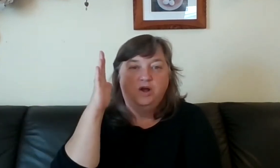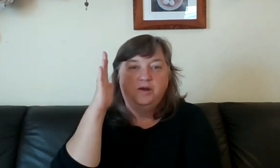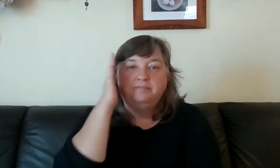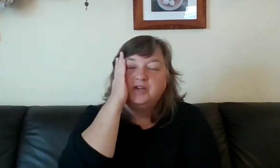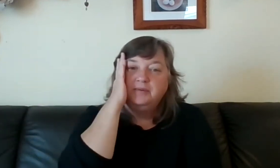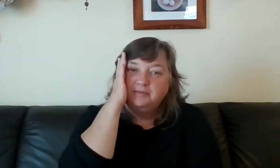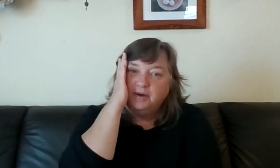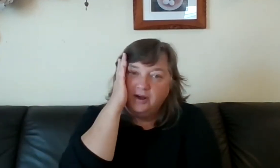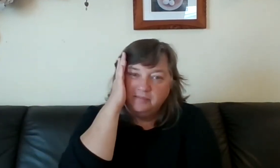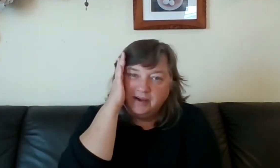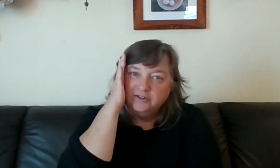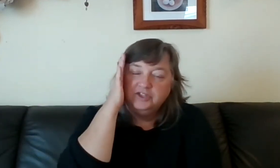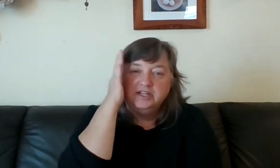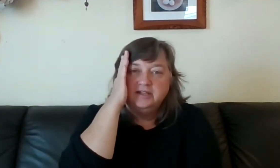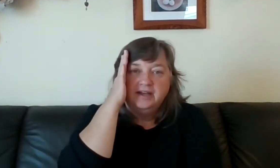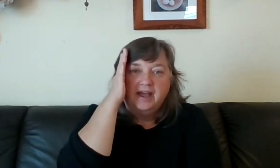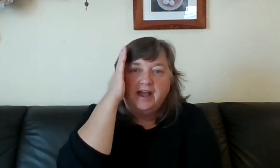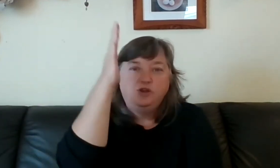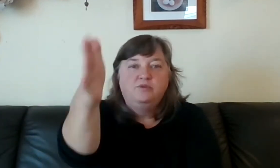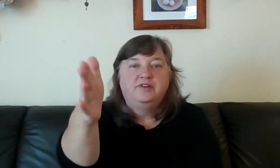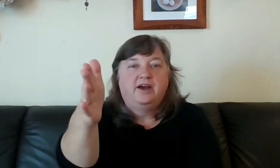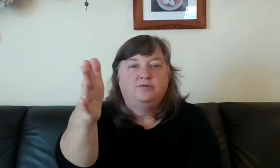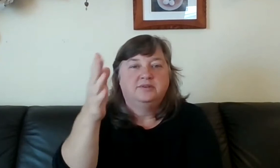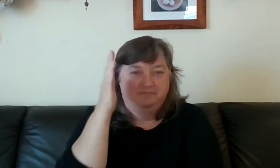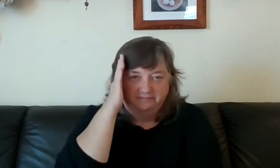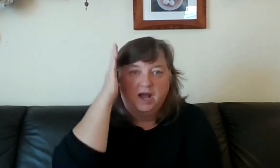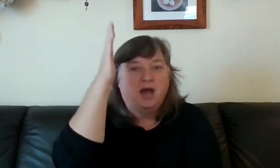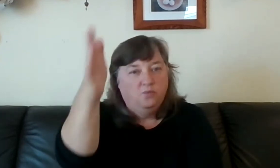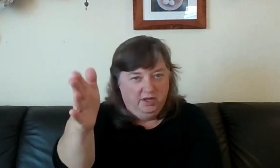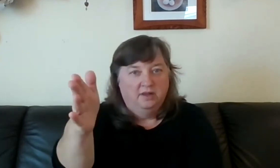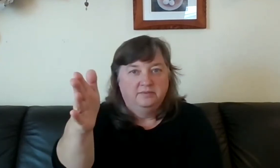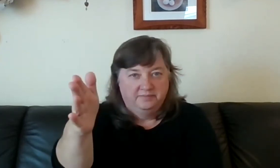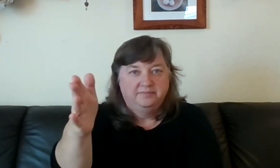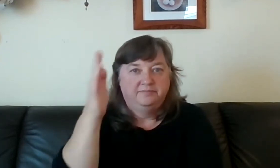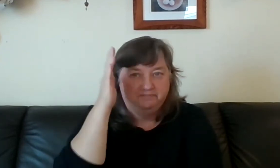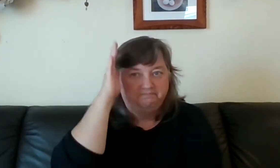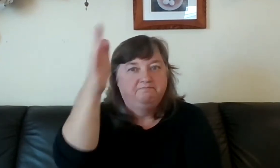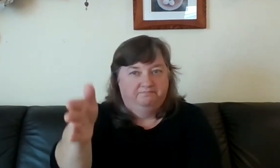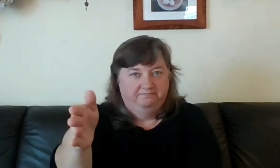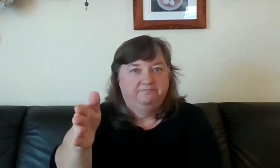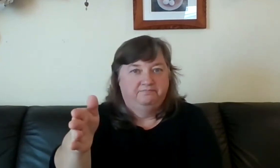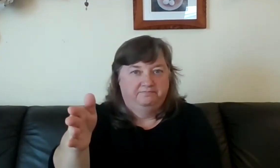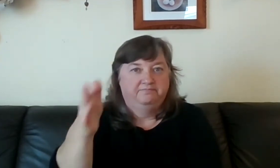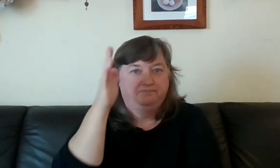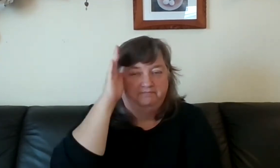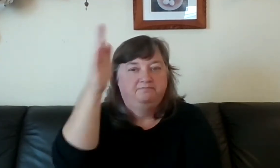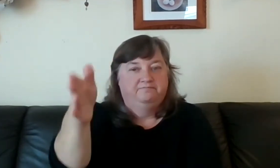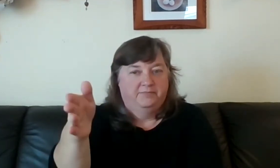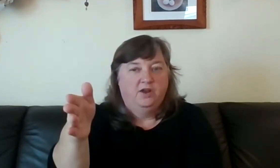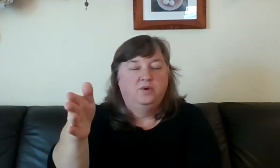Palm, dominant palm by your cheek, and you move it out. I will. I will